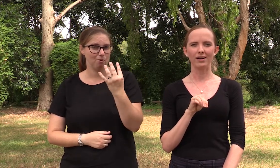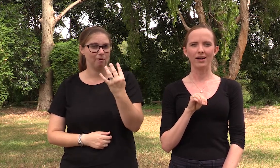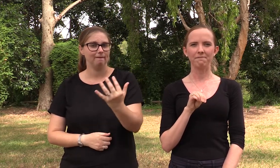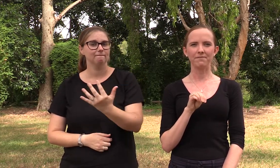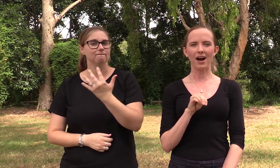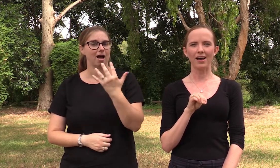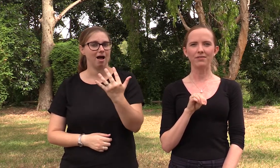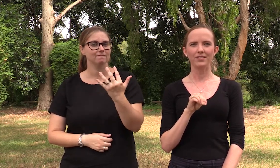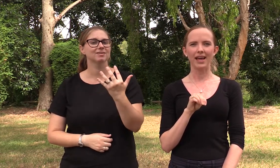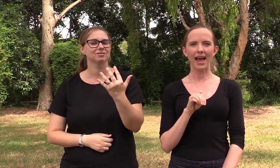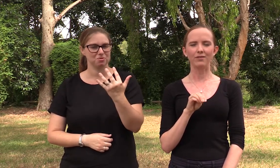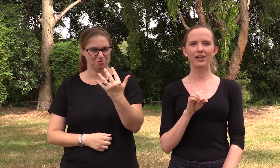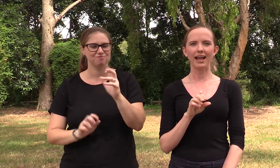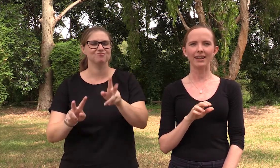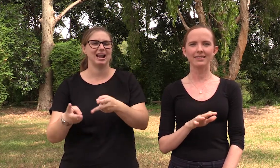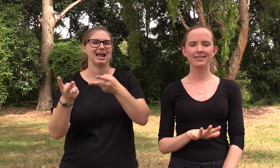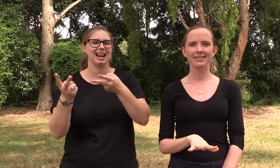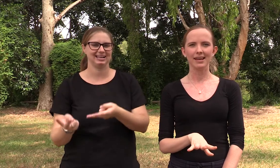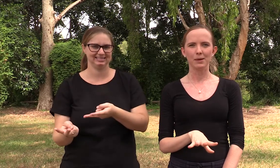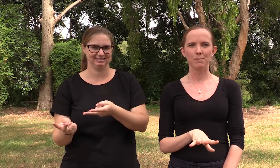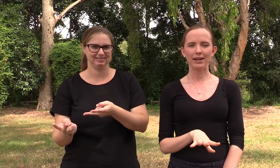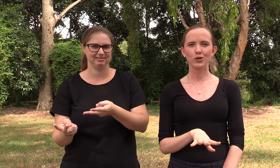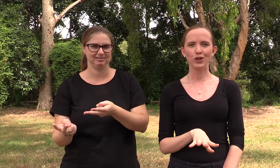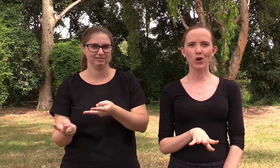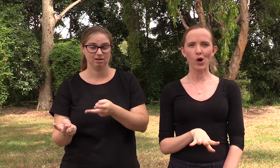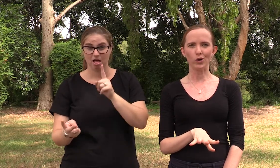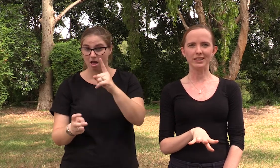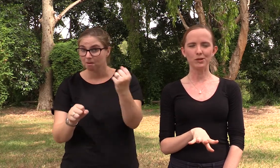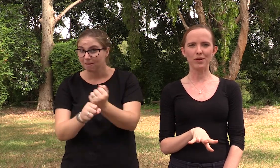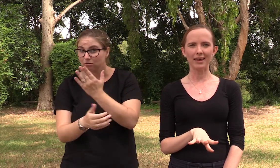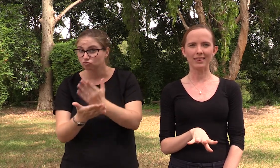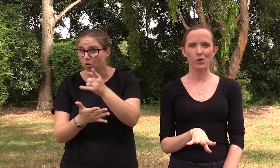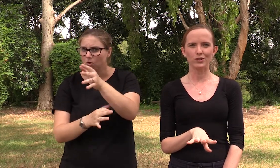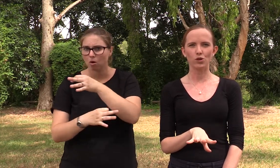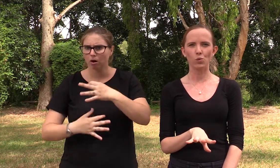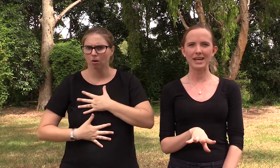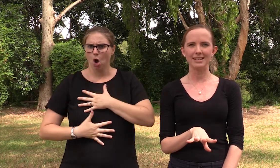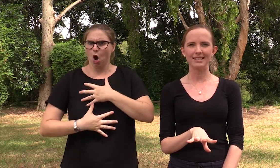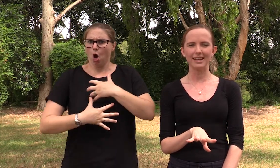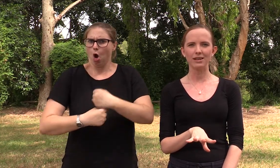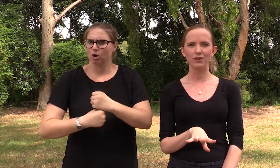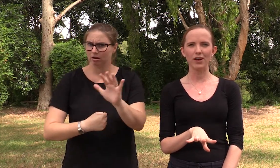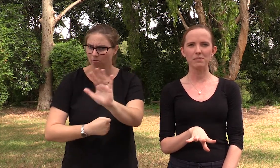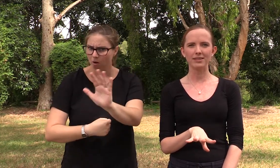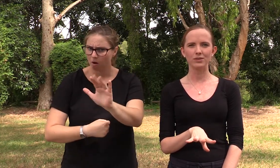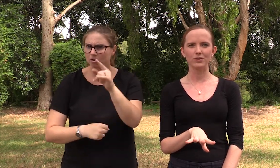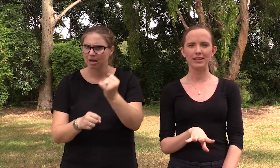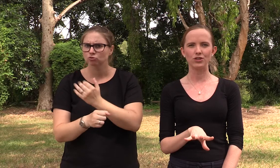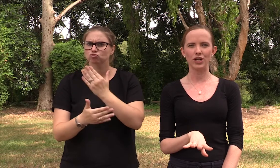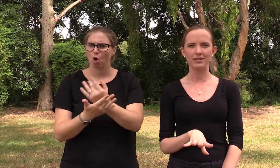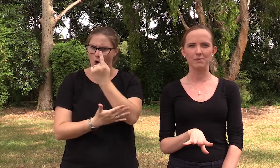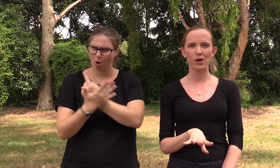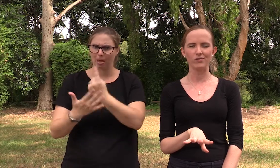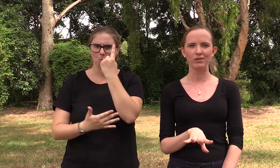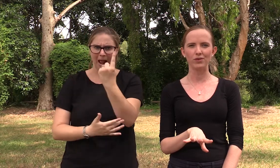4, 5, and relax. Make sure you're not holding your breath or squeezing any of your other muscles.